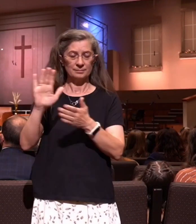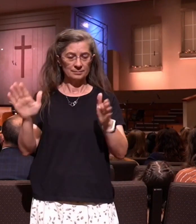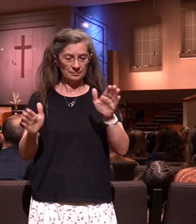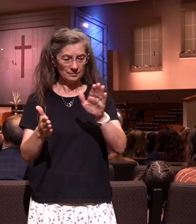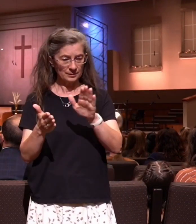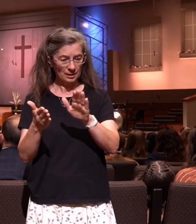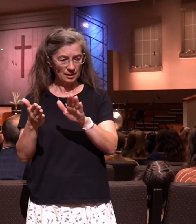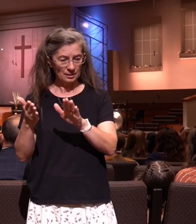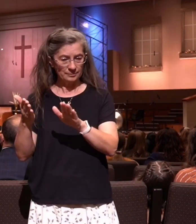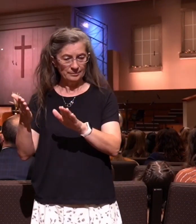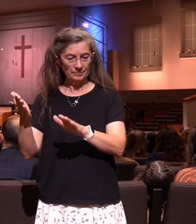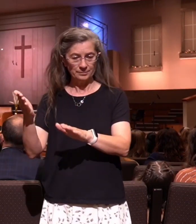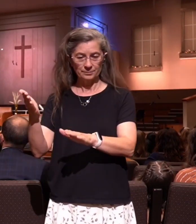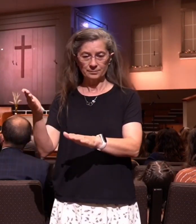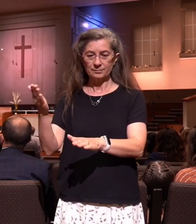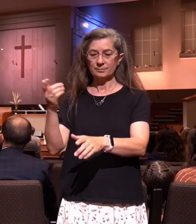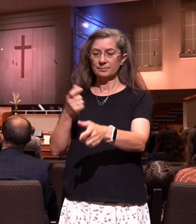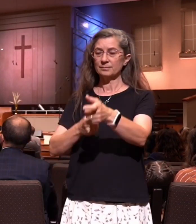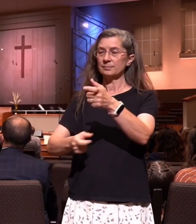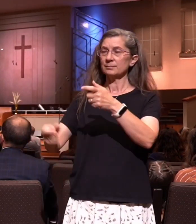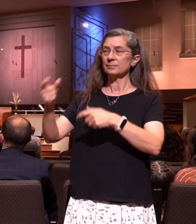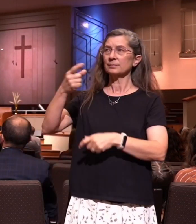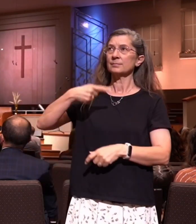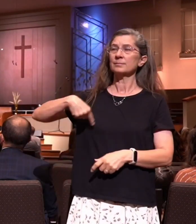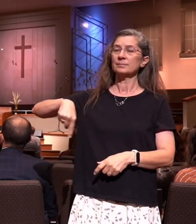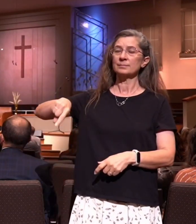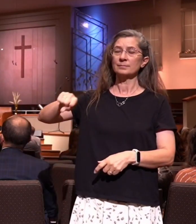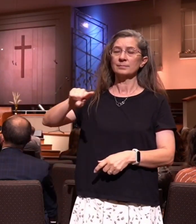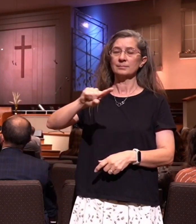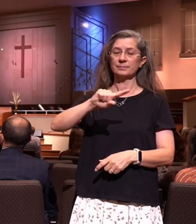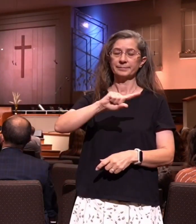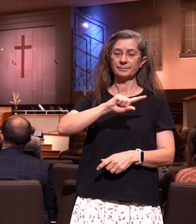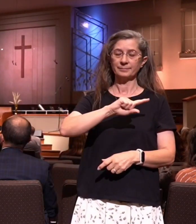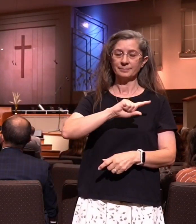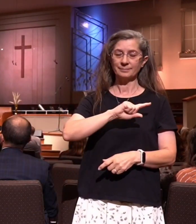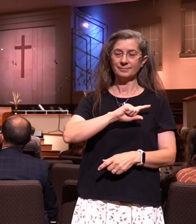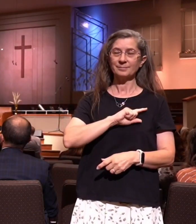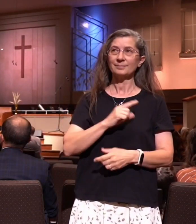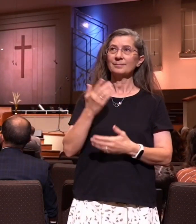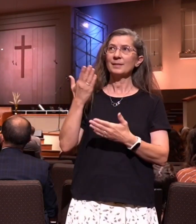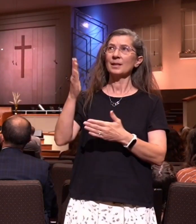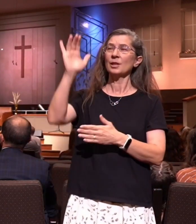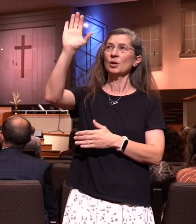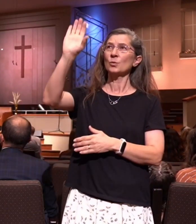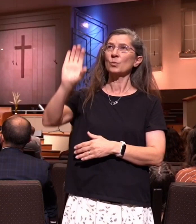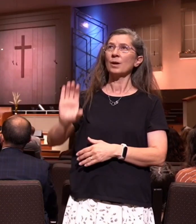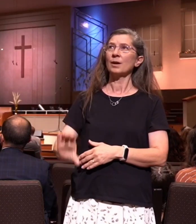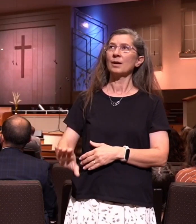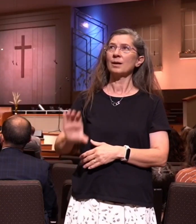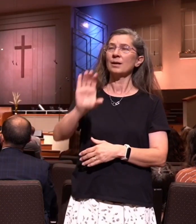three nails and two pieces of wood, and the